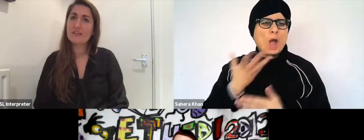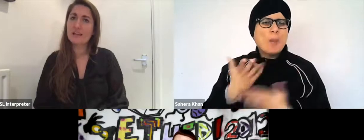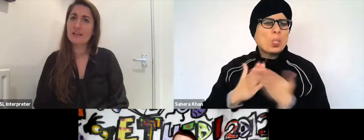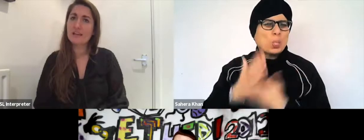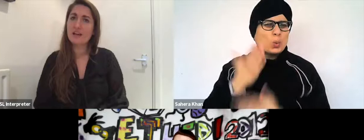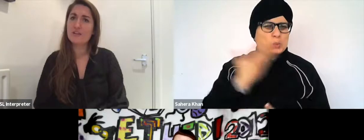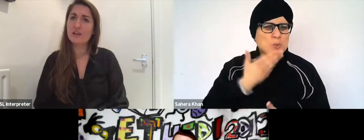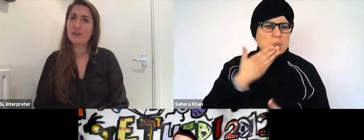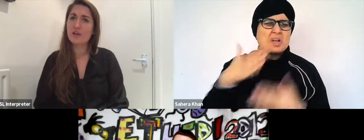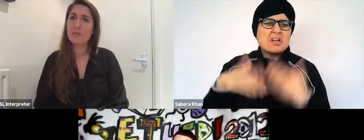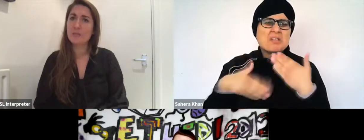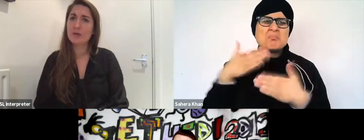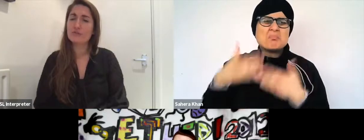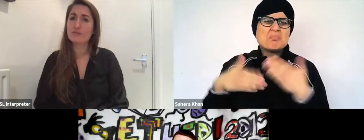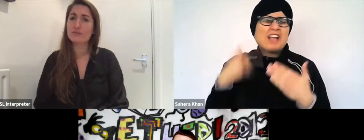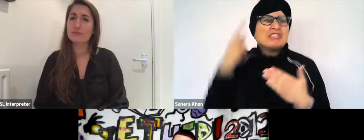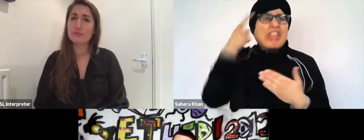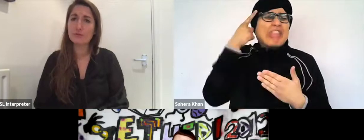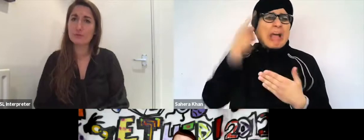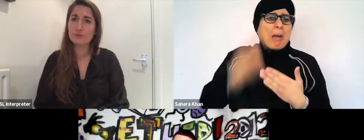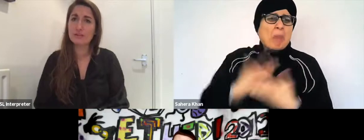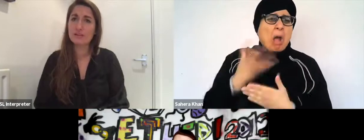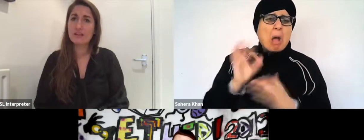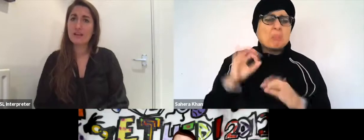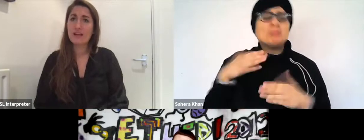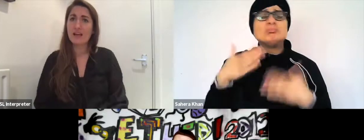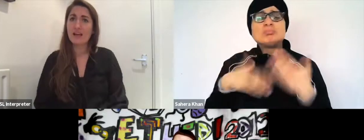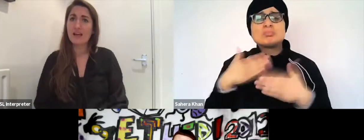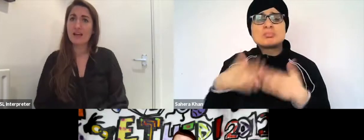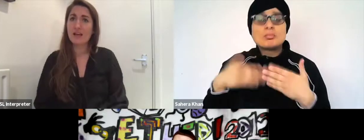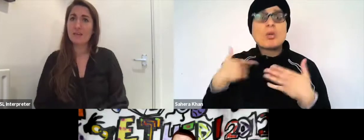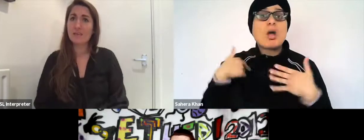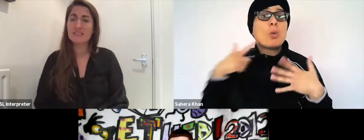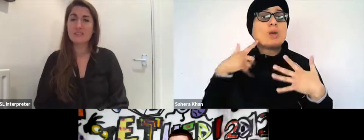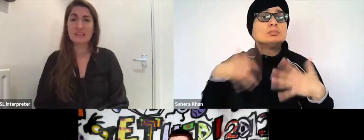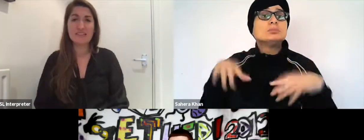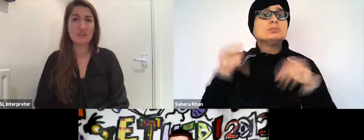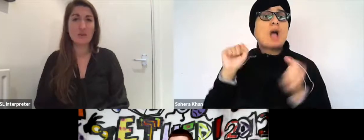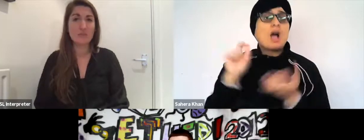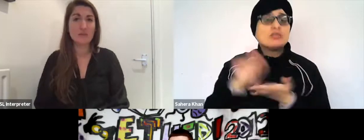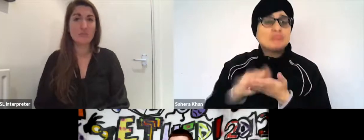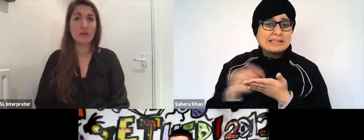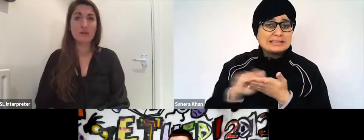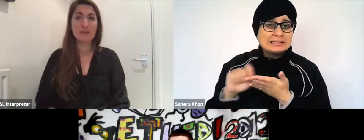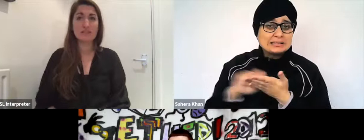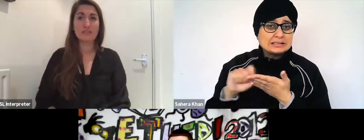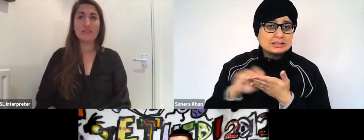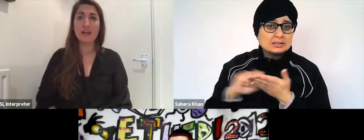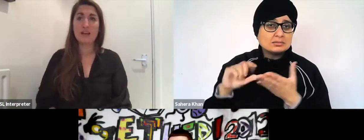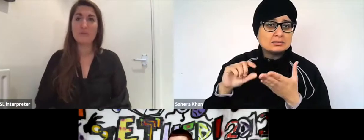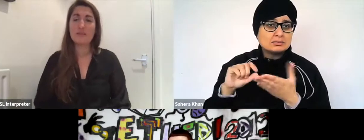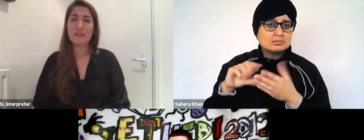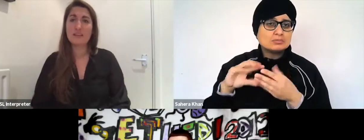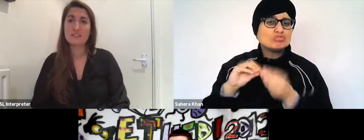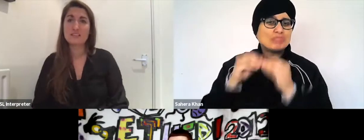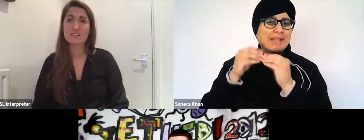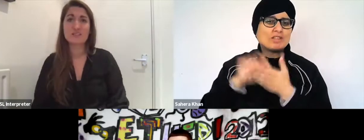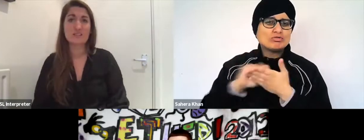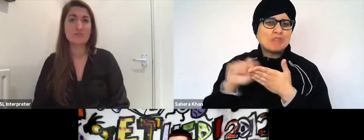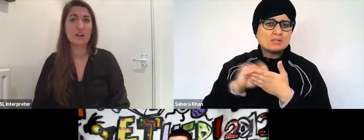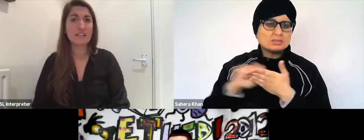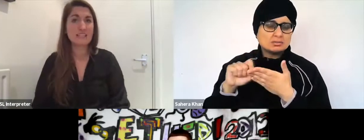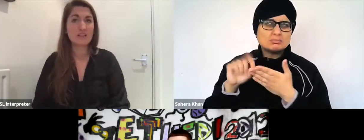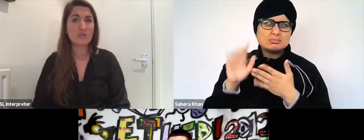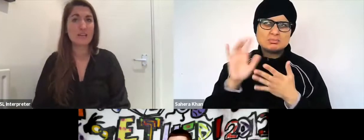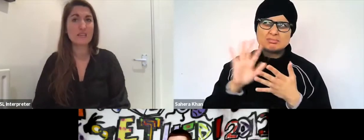I think I learned a lot about poetry through school. I didn't really think that I would be a poet or anything. And then I